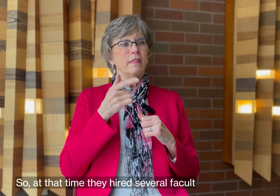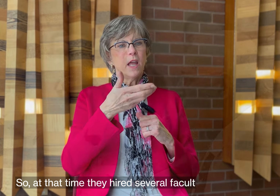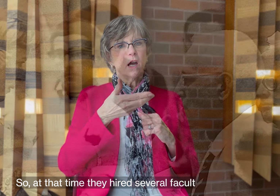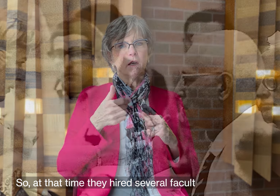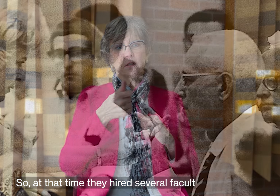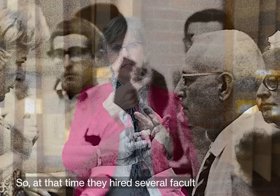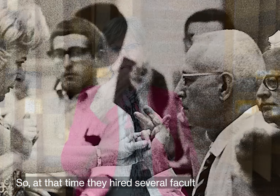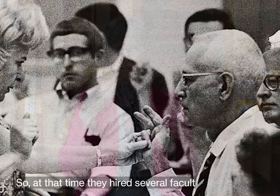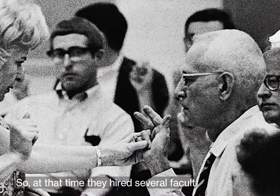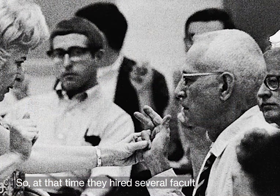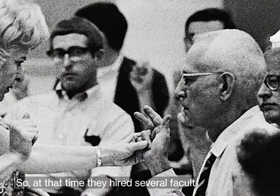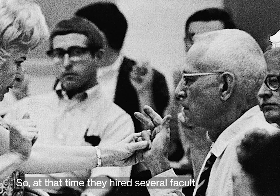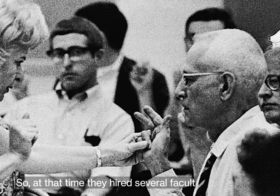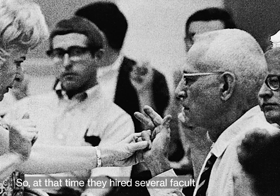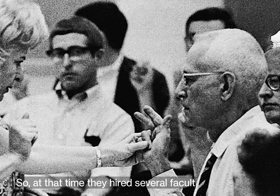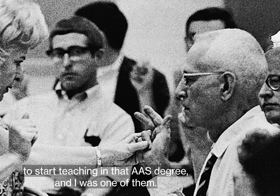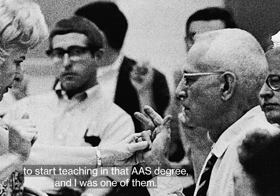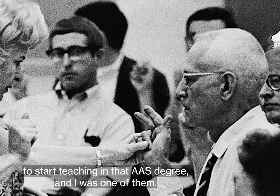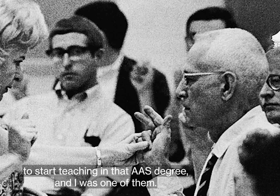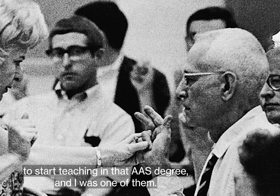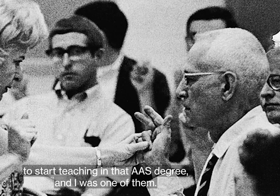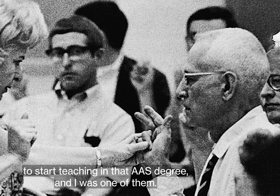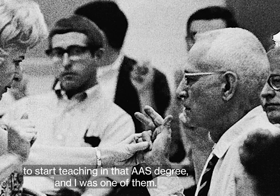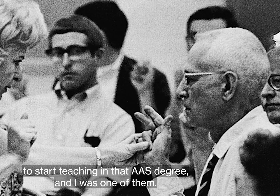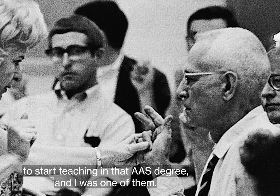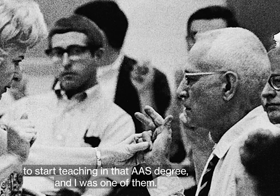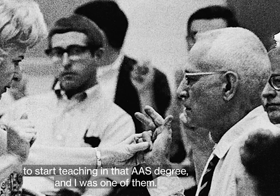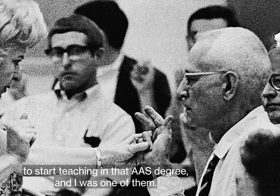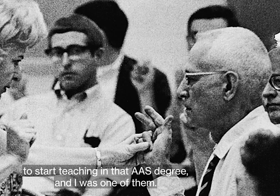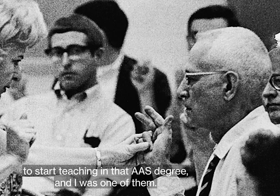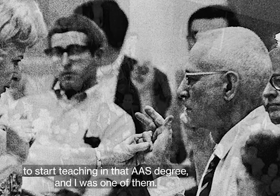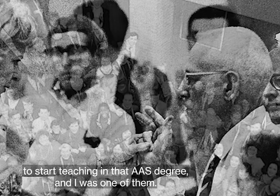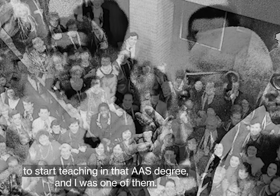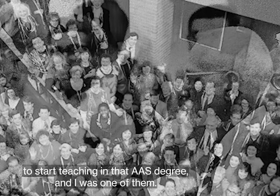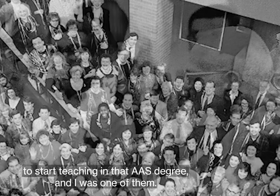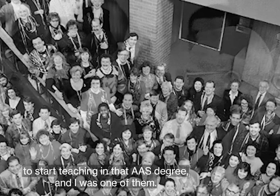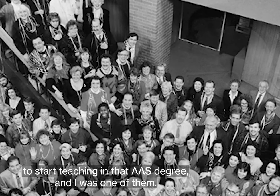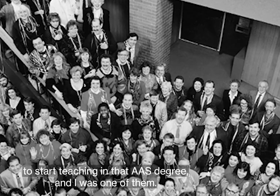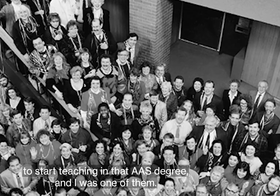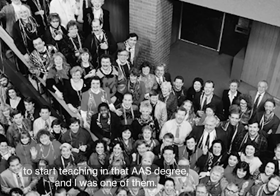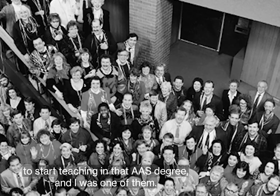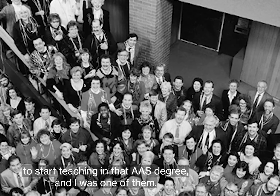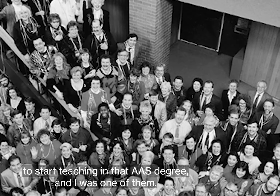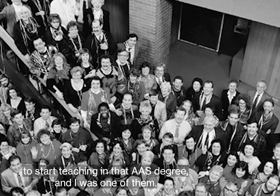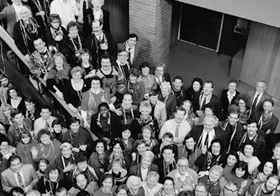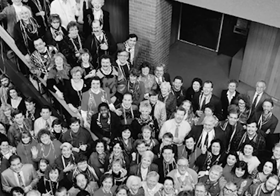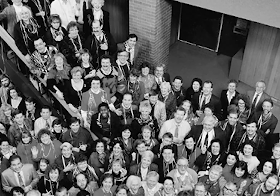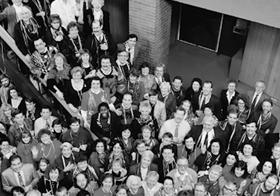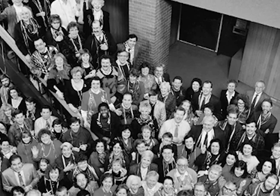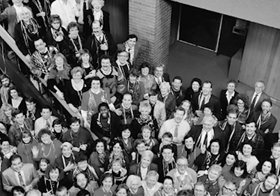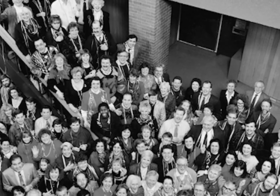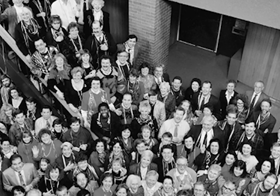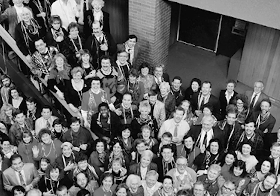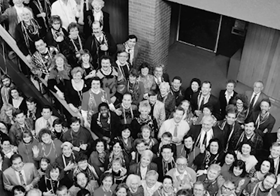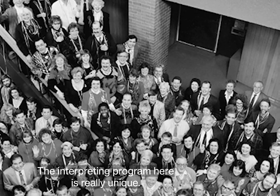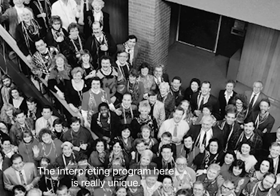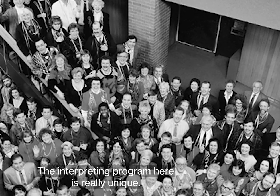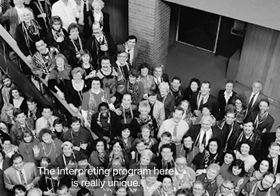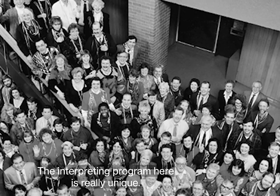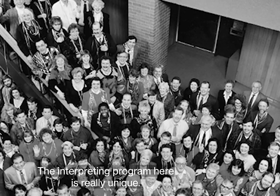they hired several faculty to start teaching in that AAS degree, and I was one of them. The interpreting